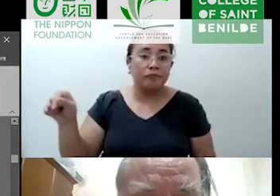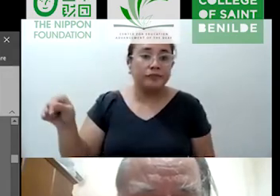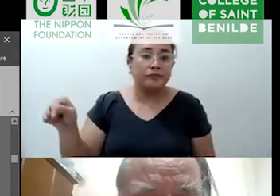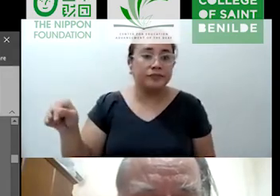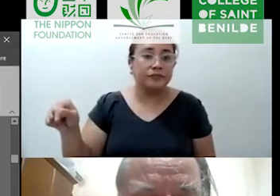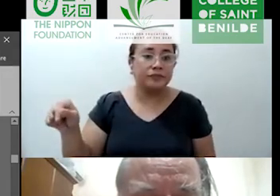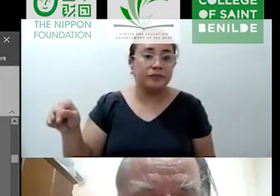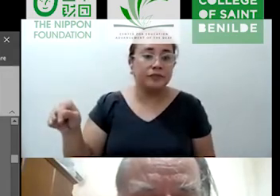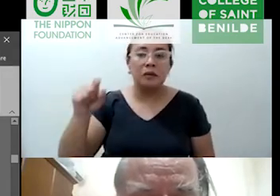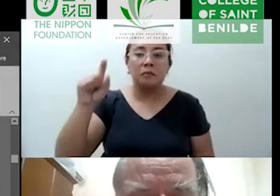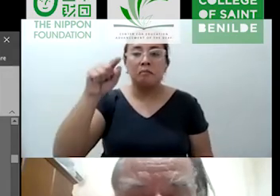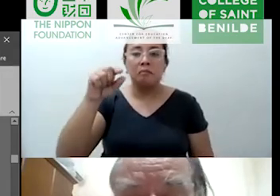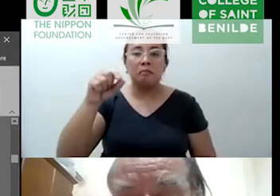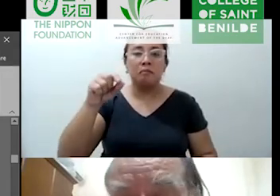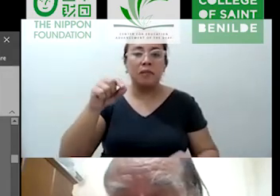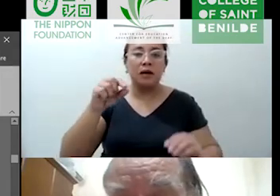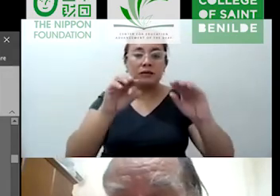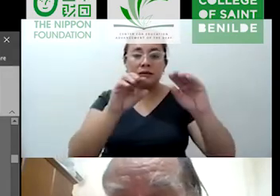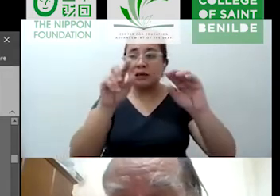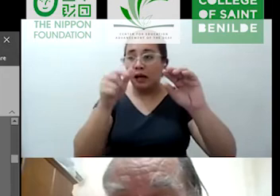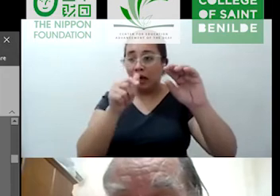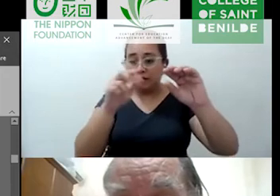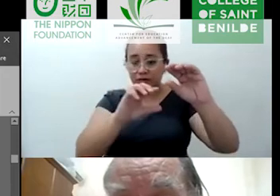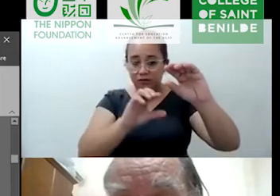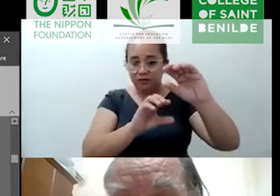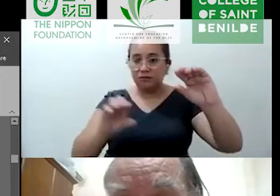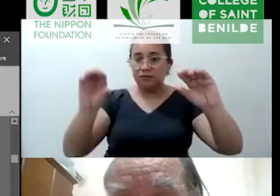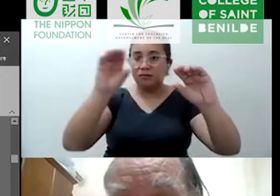you should put the next 2 signs up on that line.